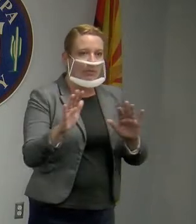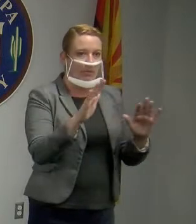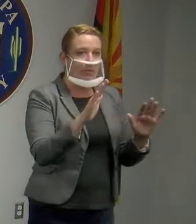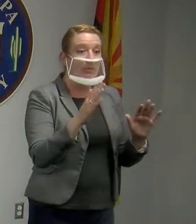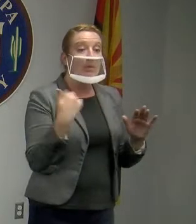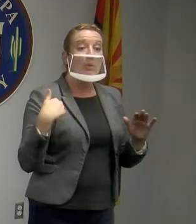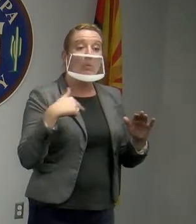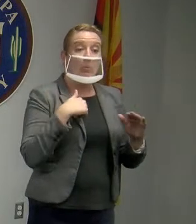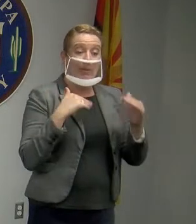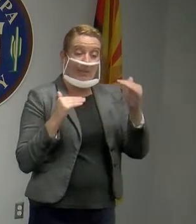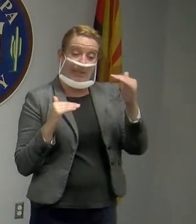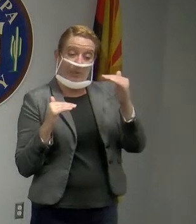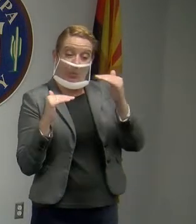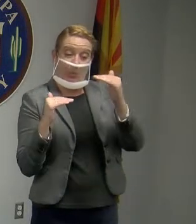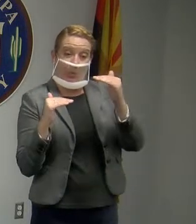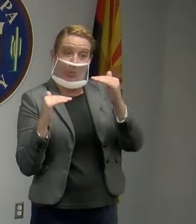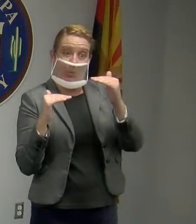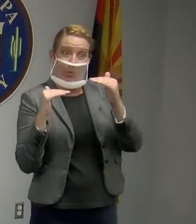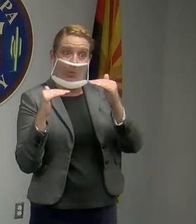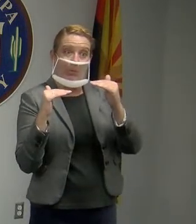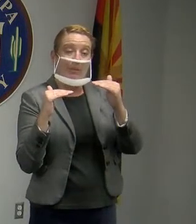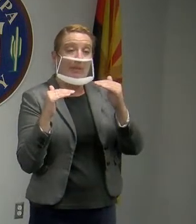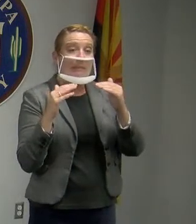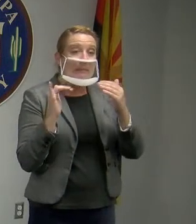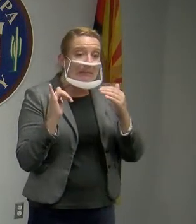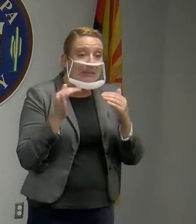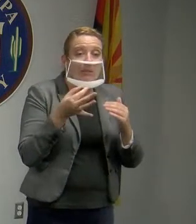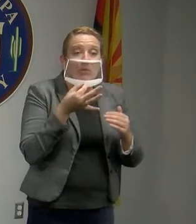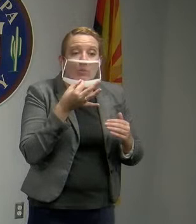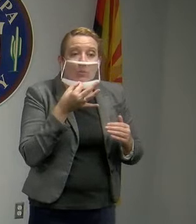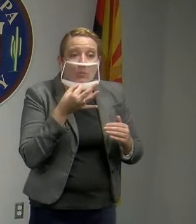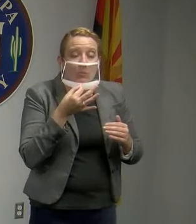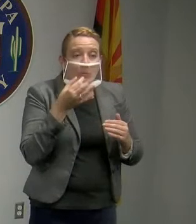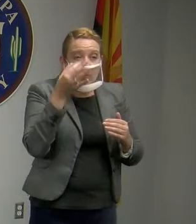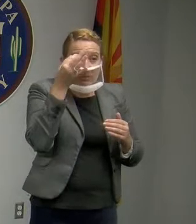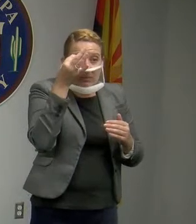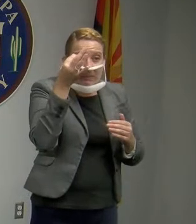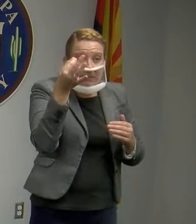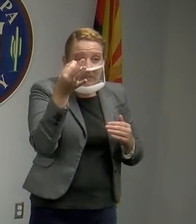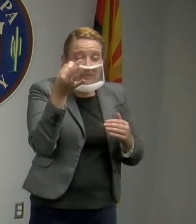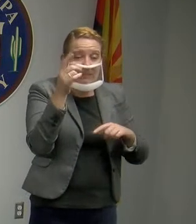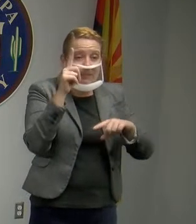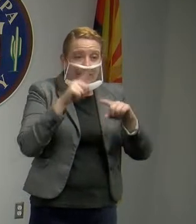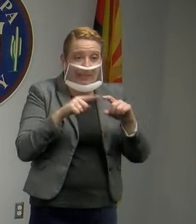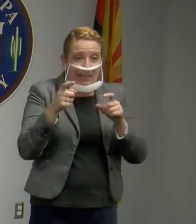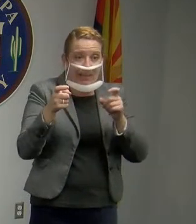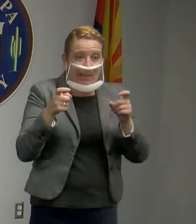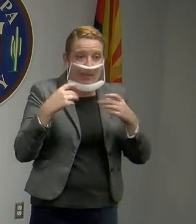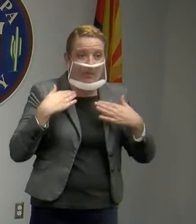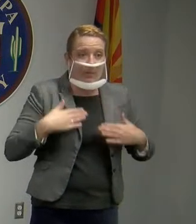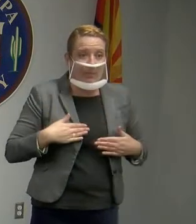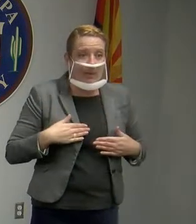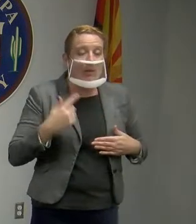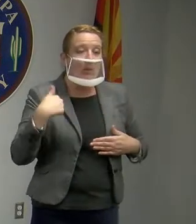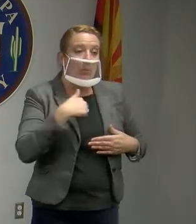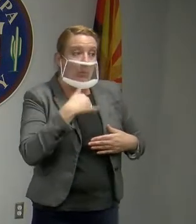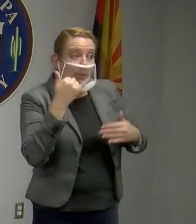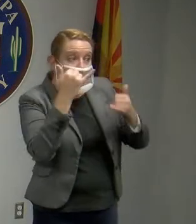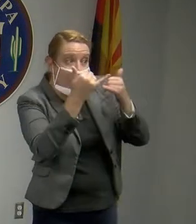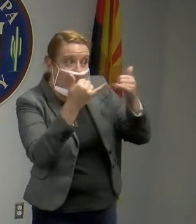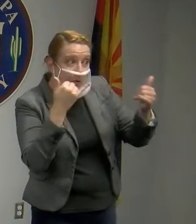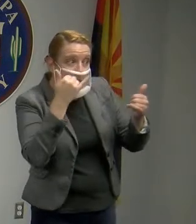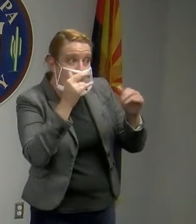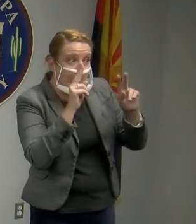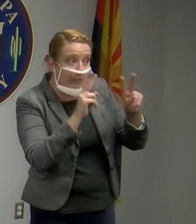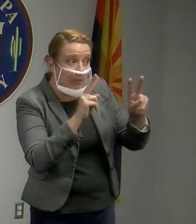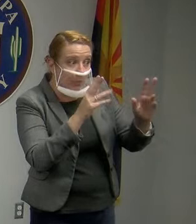to funeral homes all over the county to try to assess that their ability to make sure they were taking